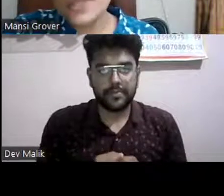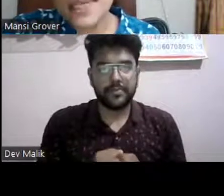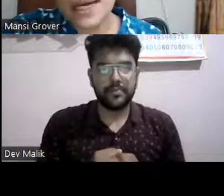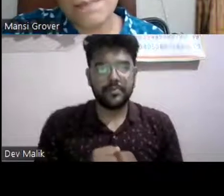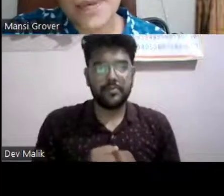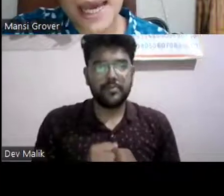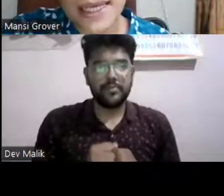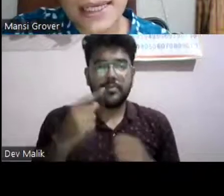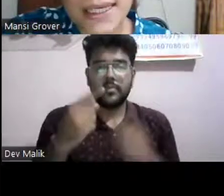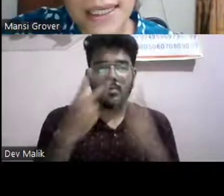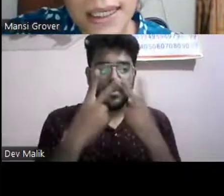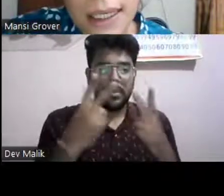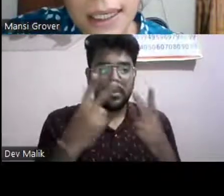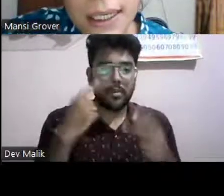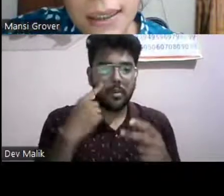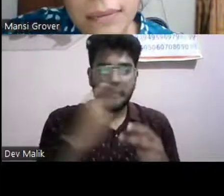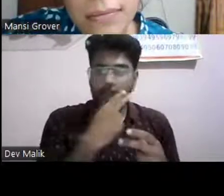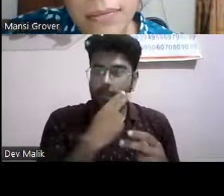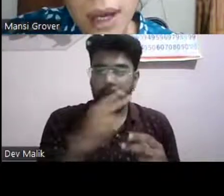you see a blind